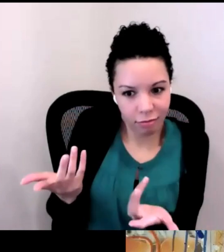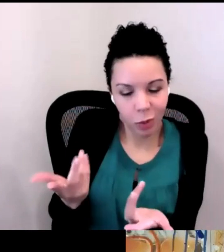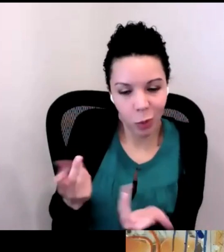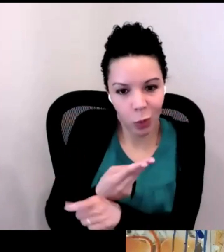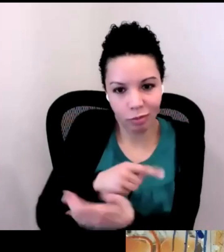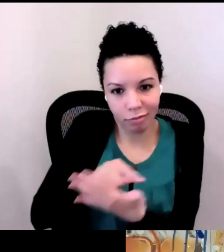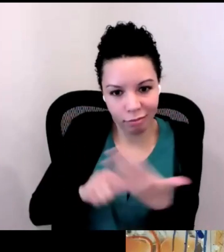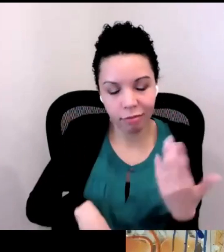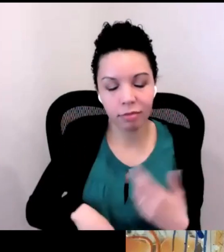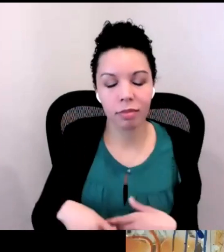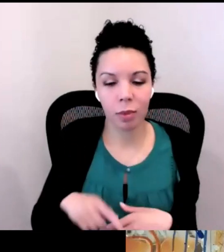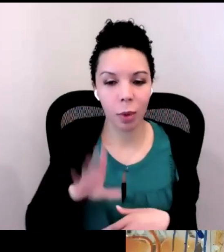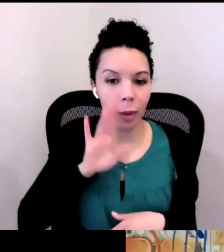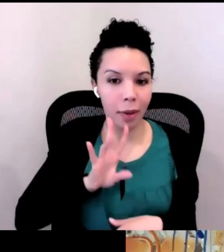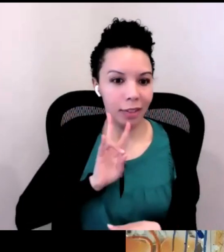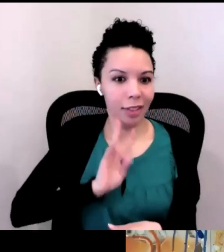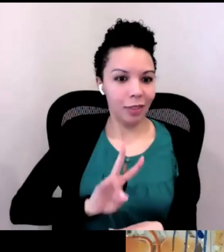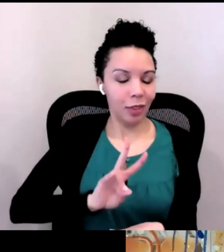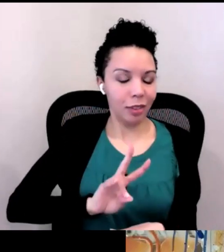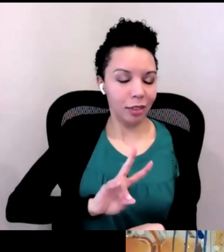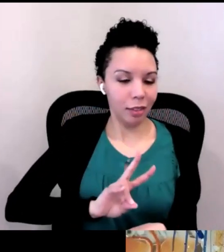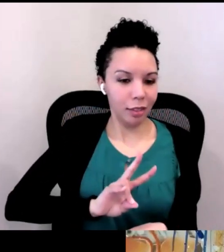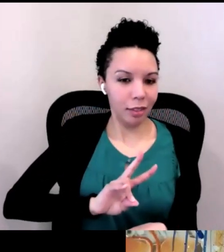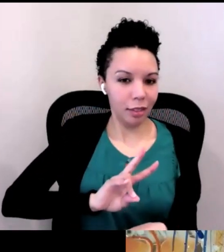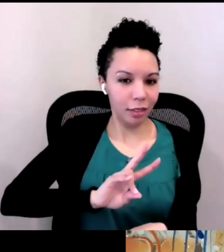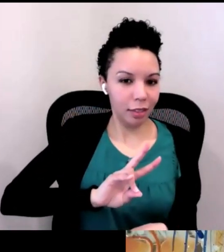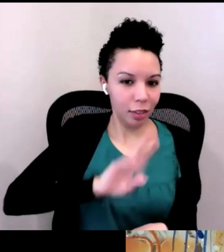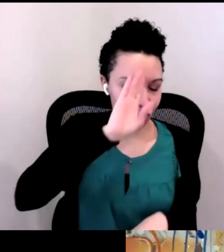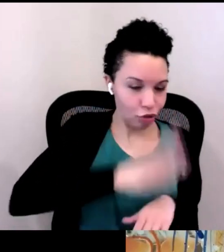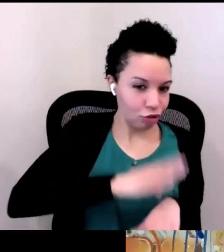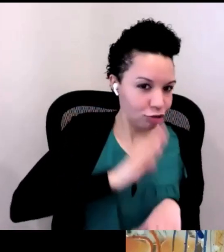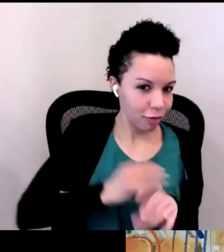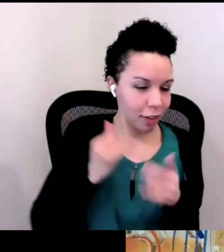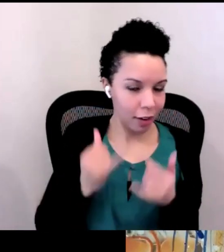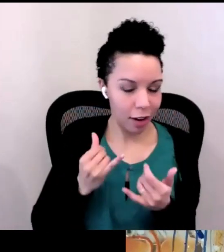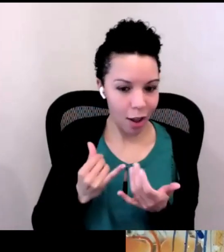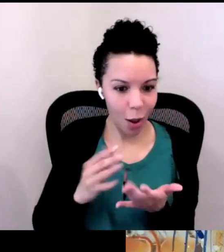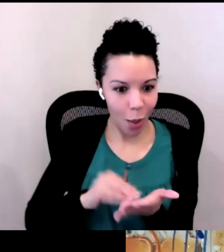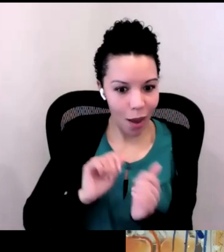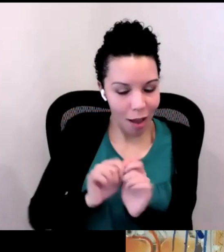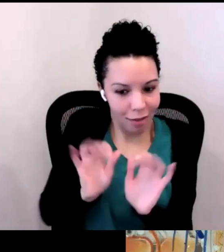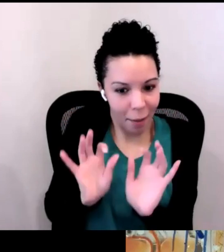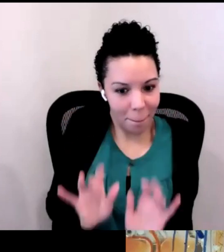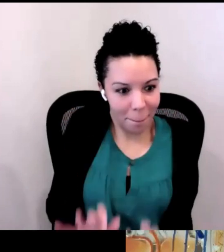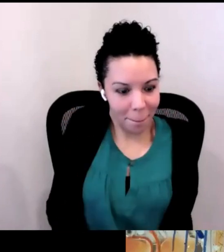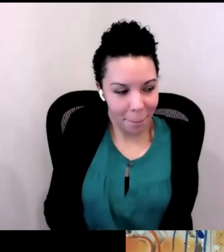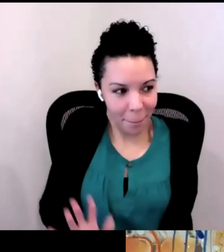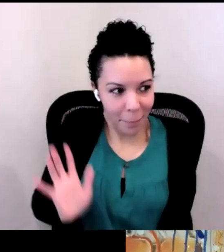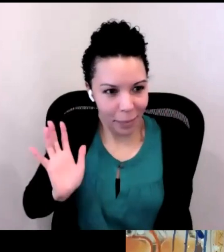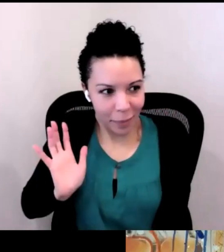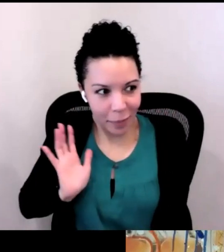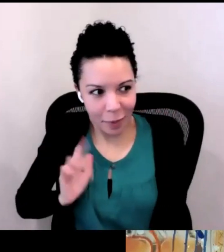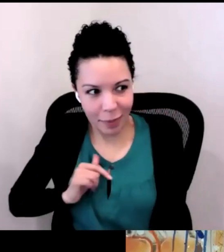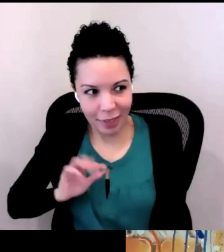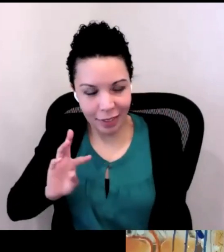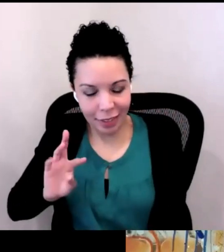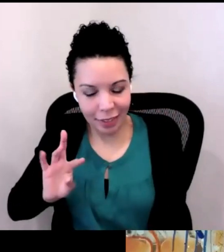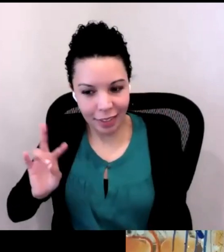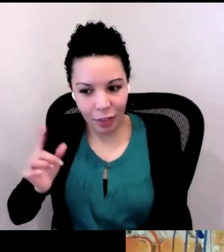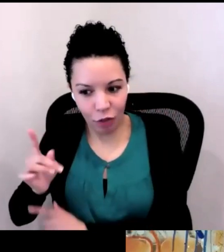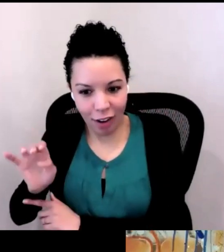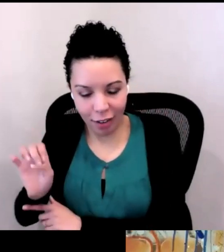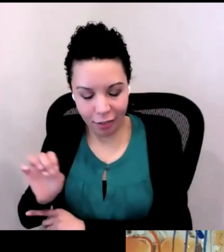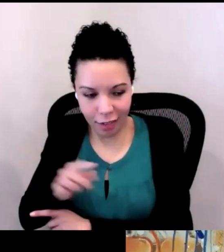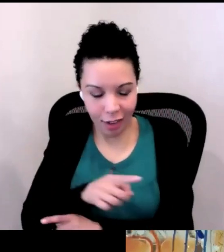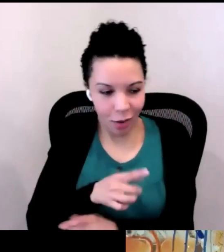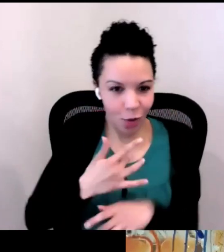That's something I took a whole class on, typing, in middle school. So you're already you're already using the tools that you'll